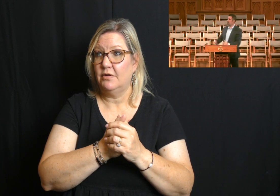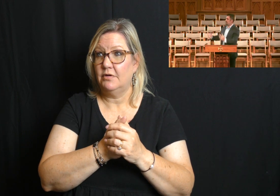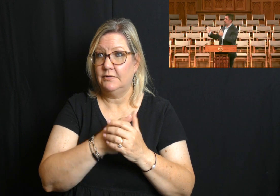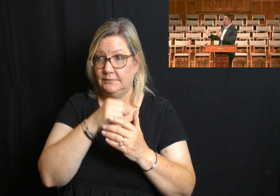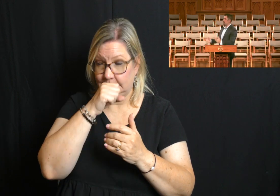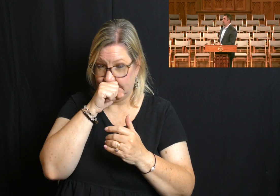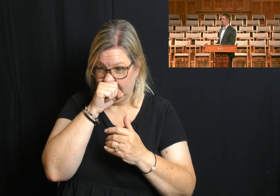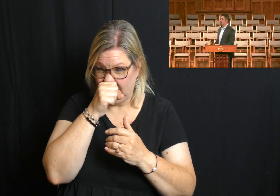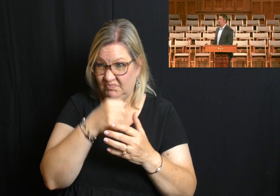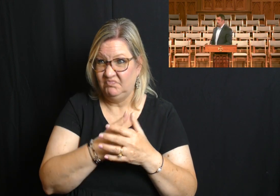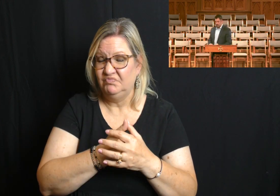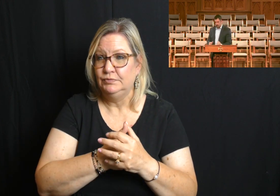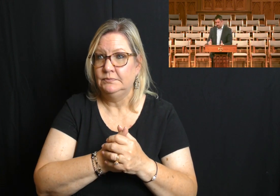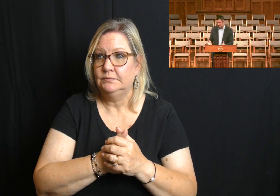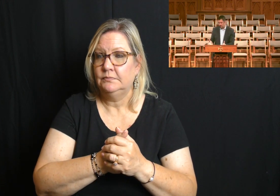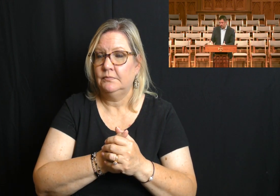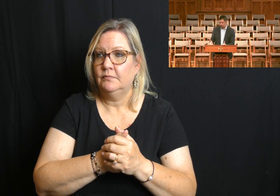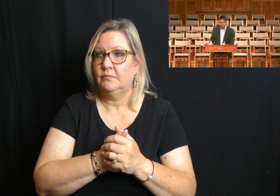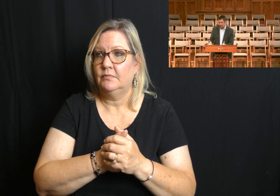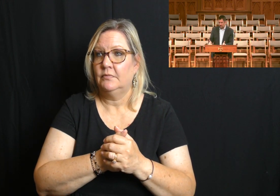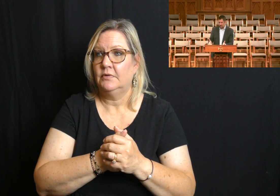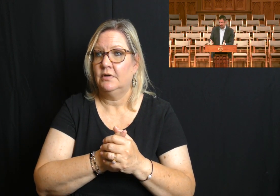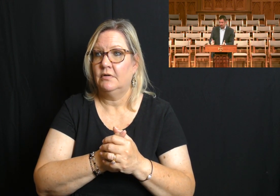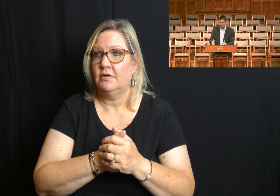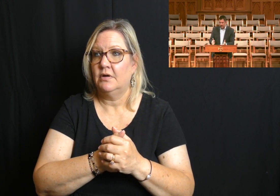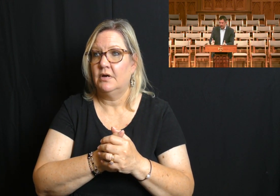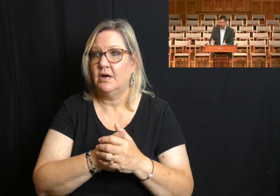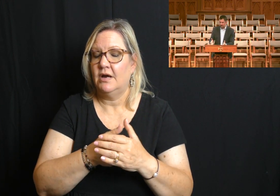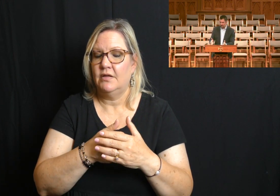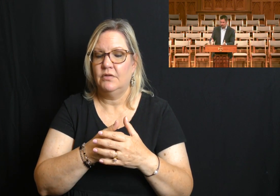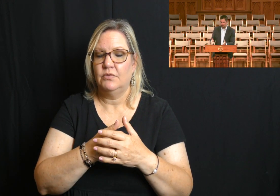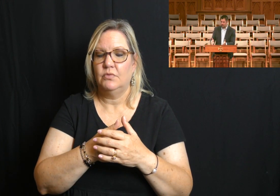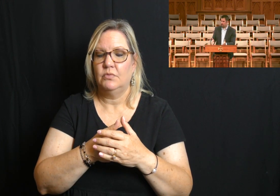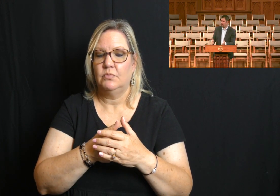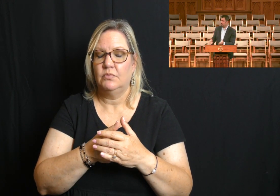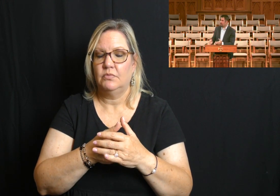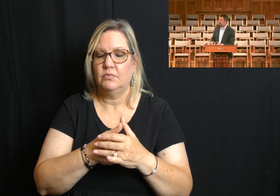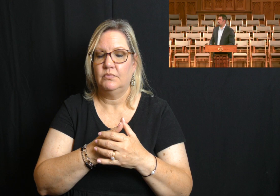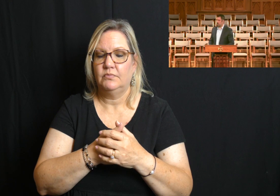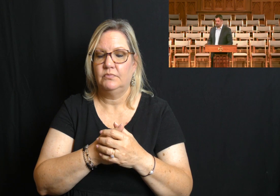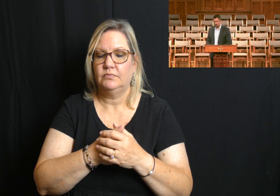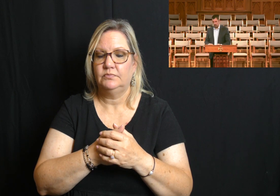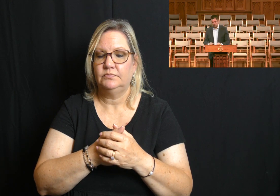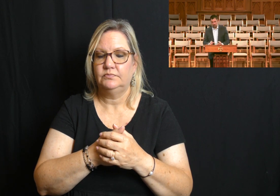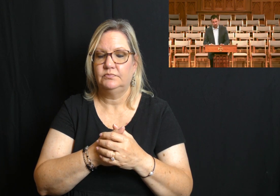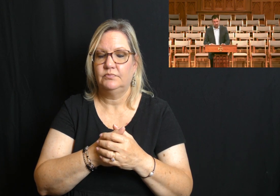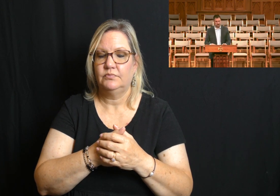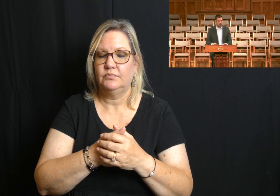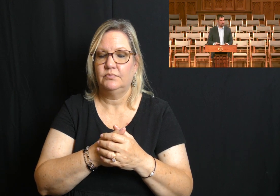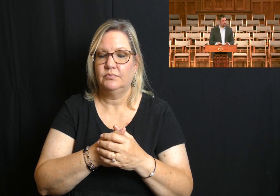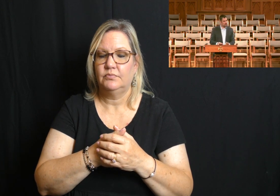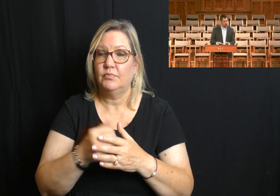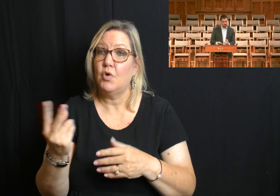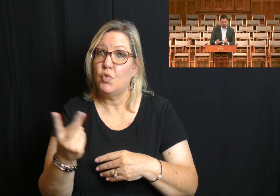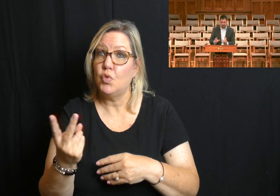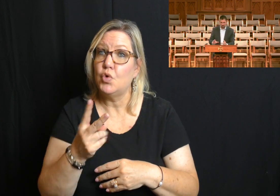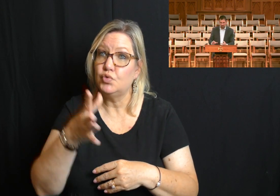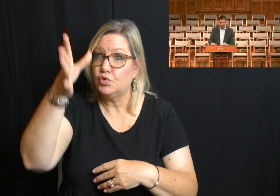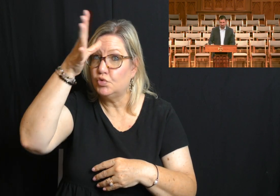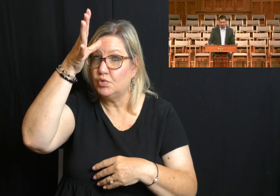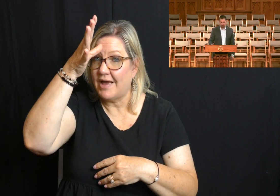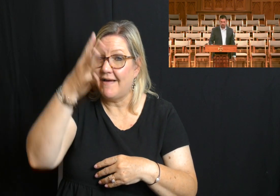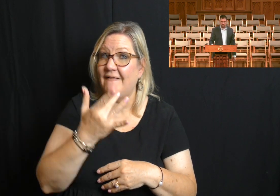like all together came out. That's why they gave him the name. And Isaac favored Esau, but Rebekah, the mother,